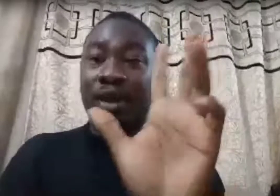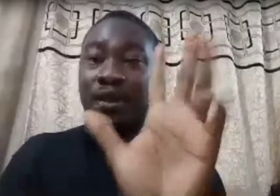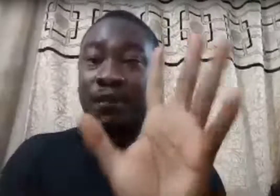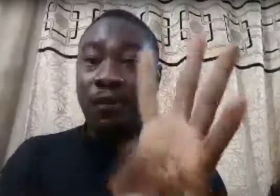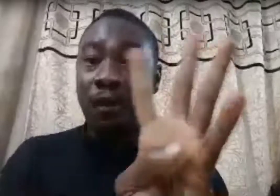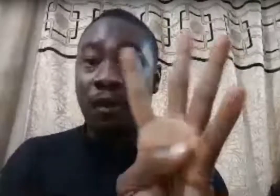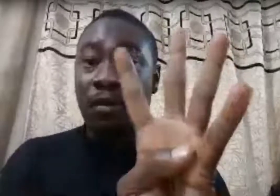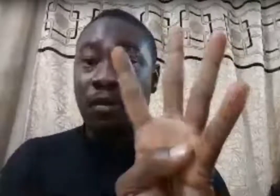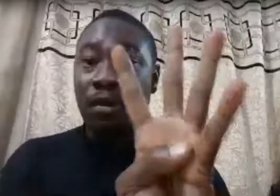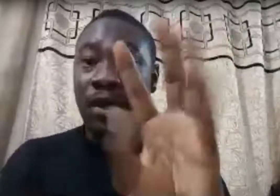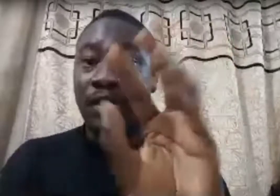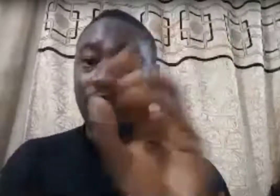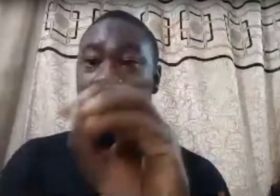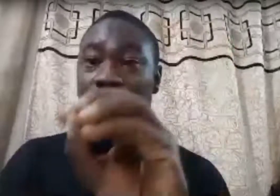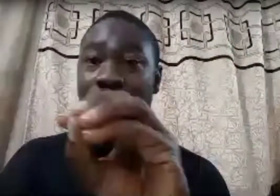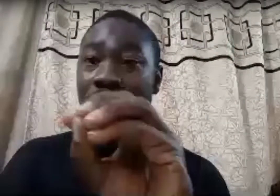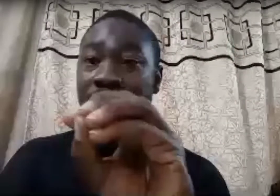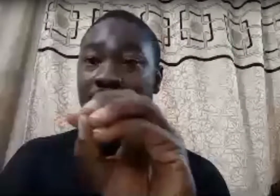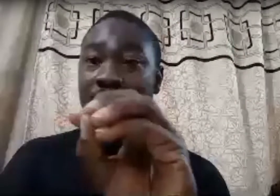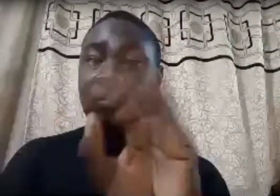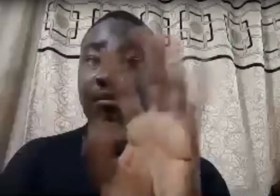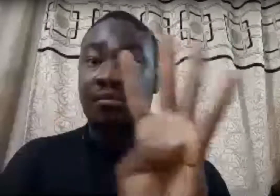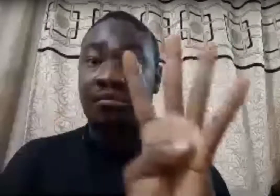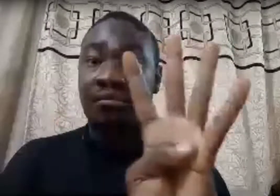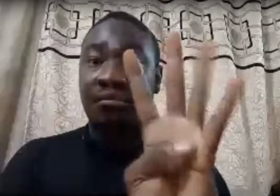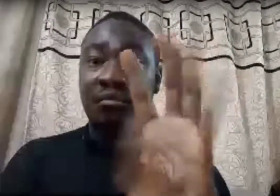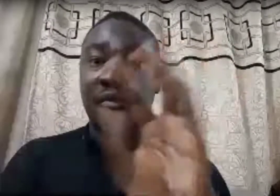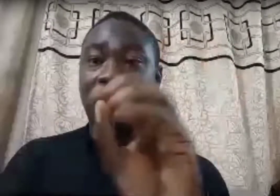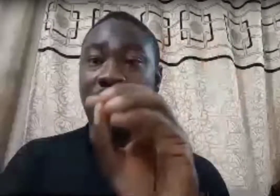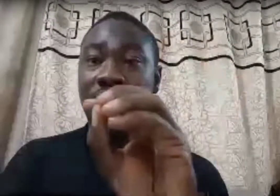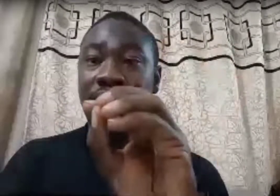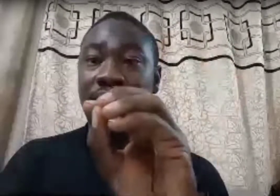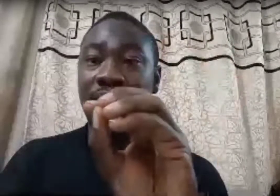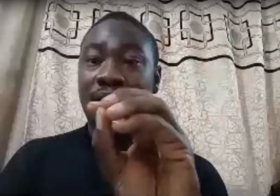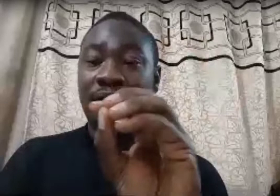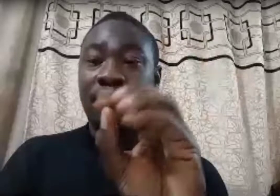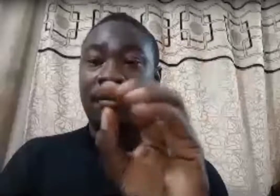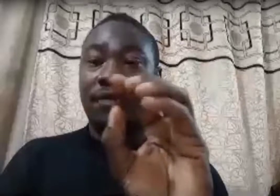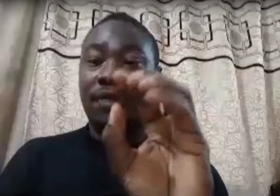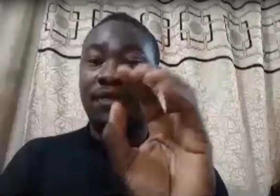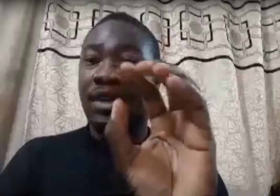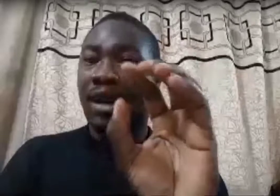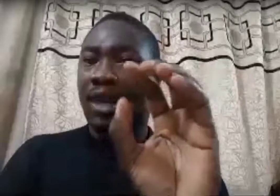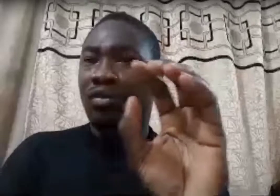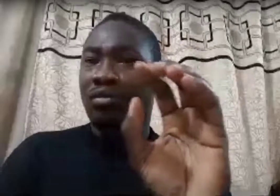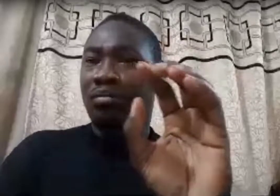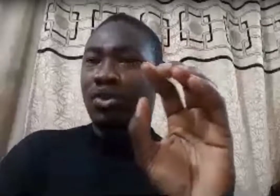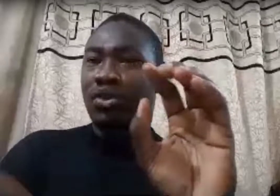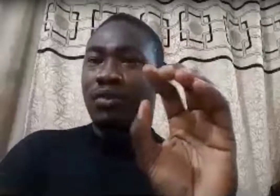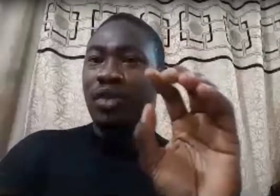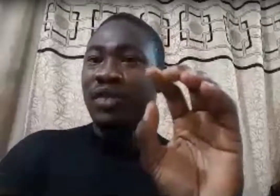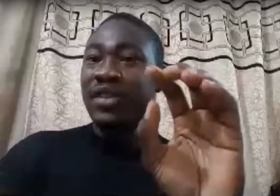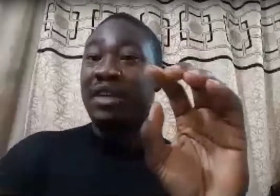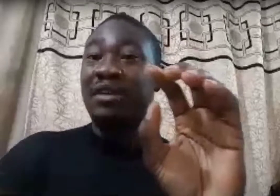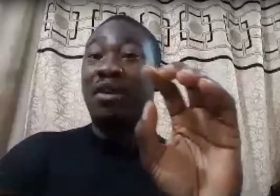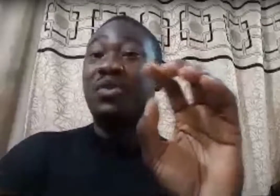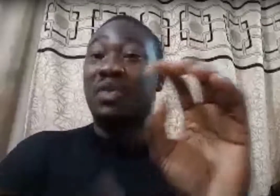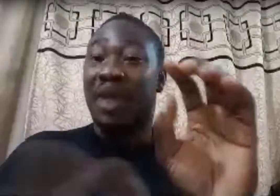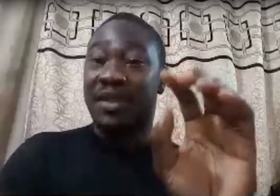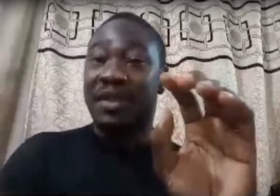40. 40. 50, I know most of you would have signed up to 90 even before me. But let me take